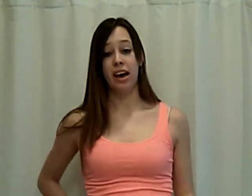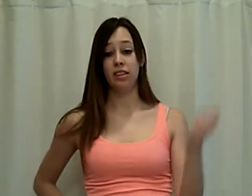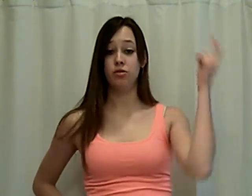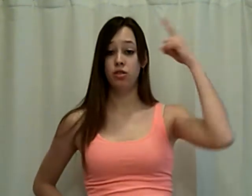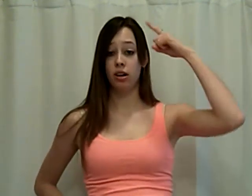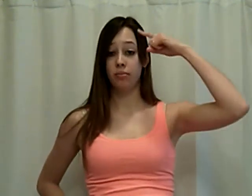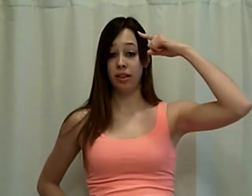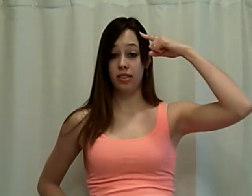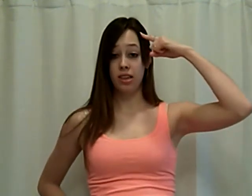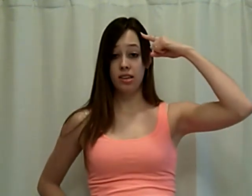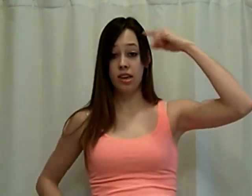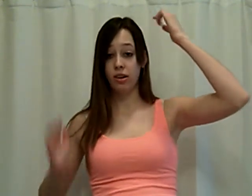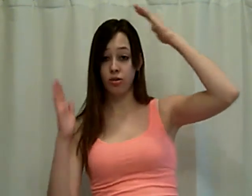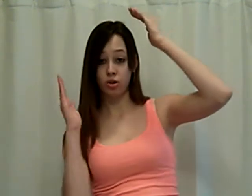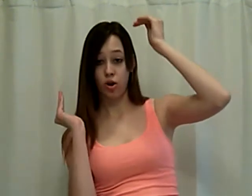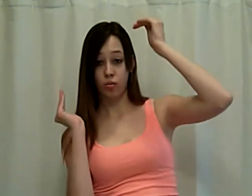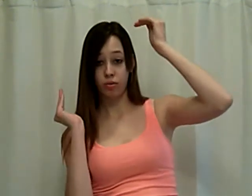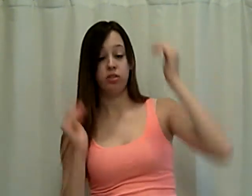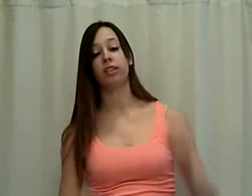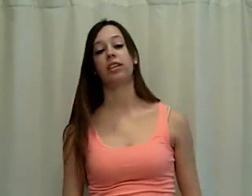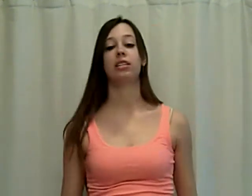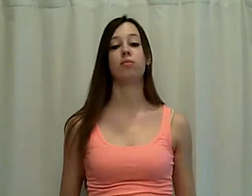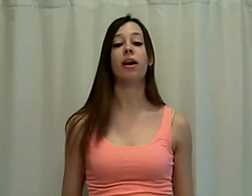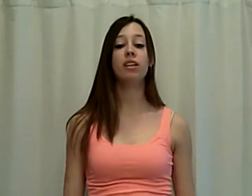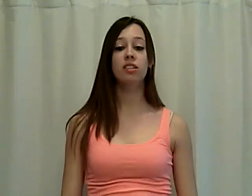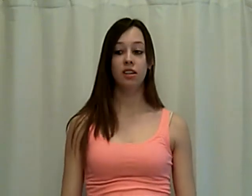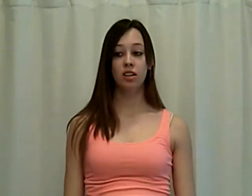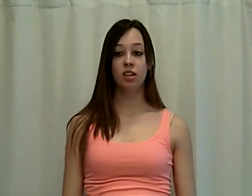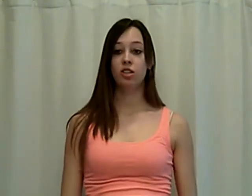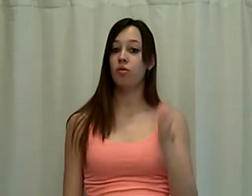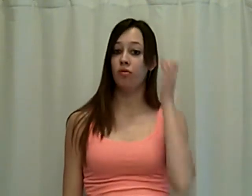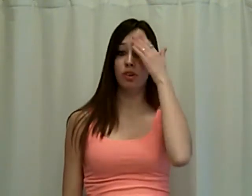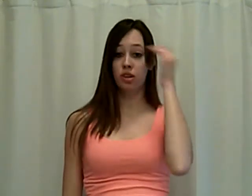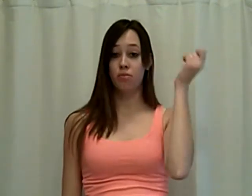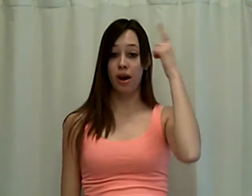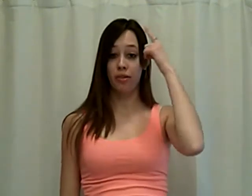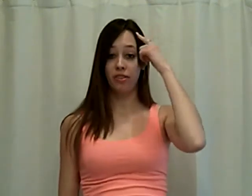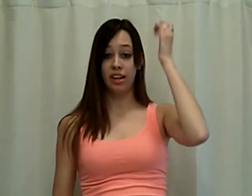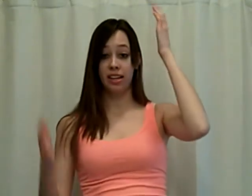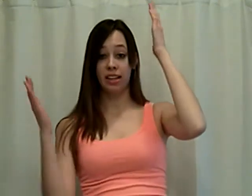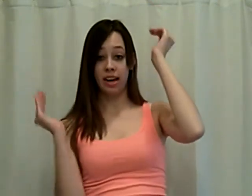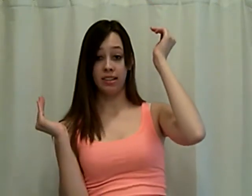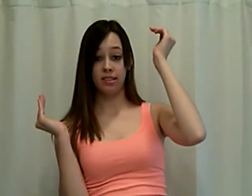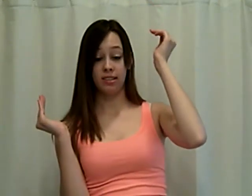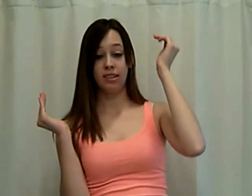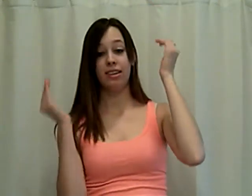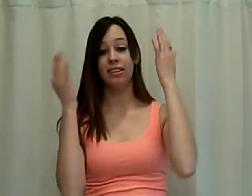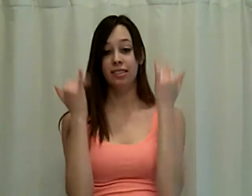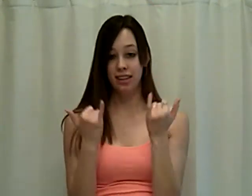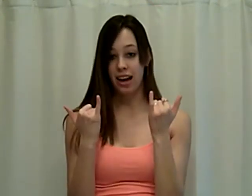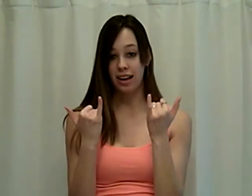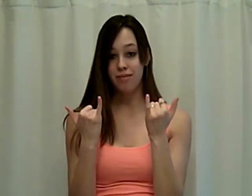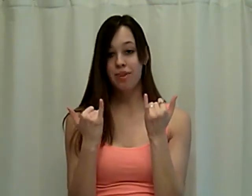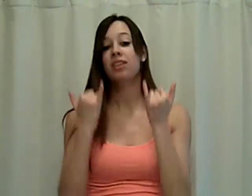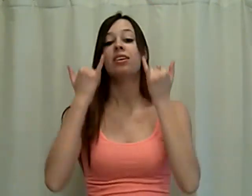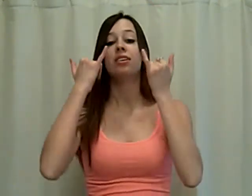You start off like think and then go into hope. So that's expect. So we forget about the deadlines. It's time